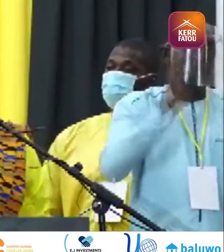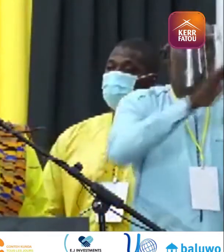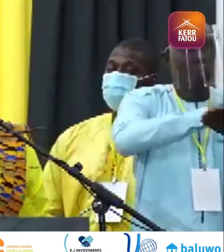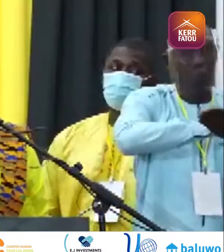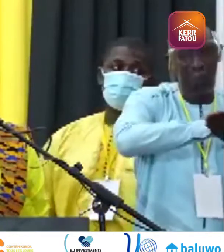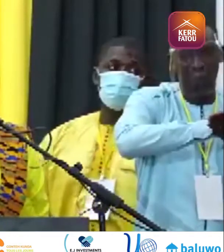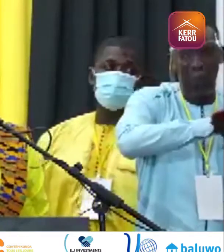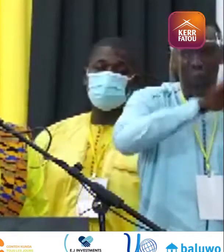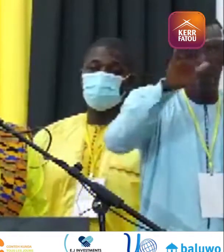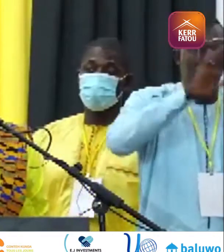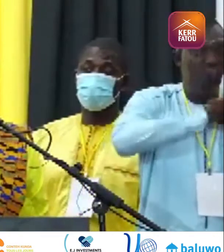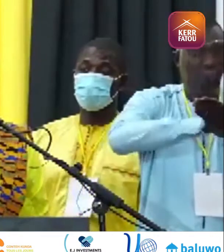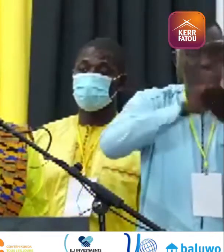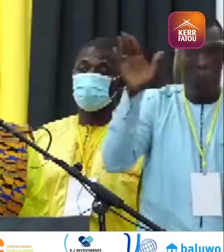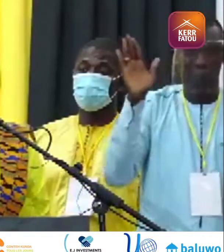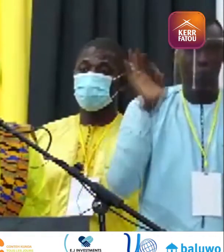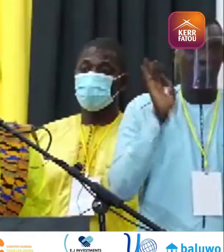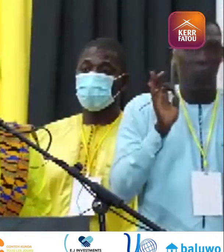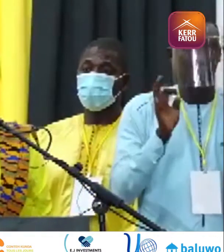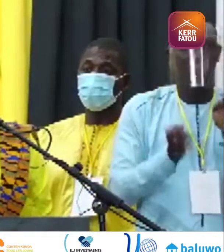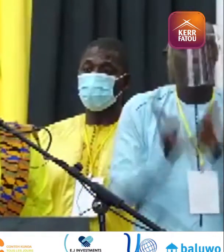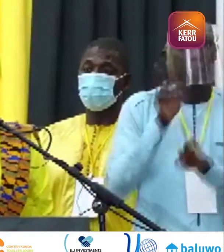sharing the overview of the report.